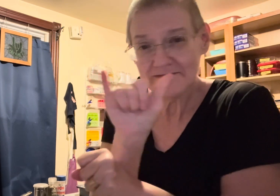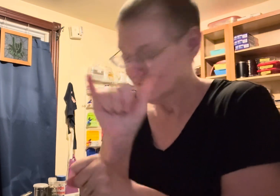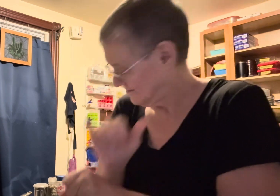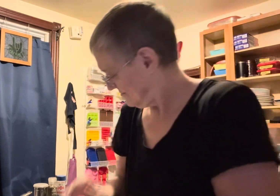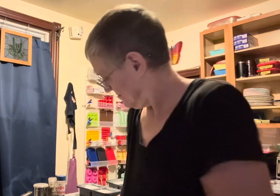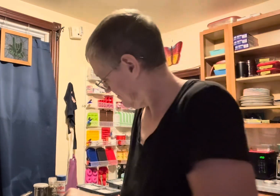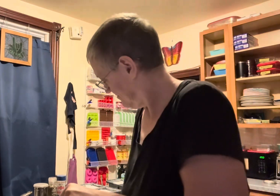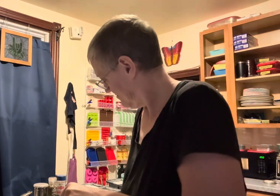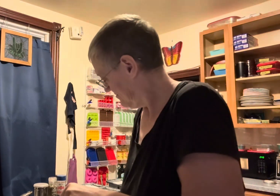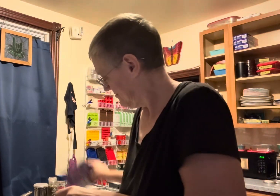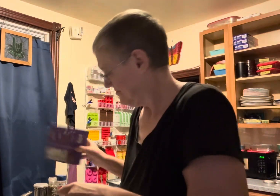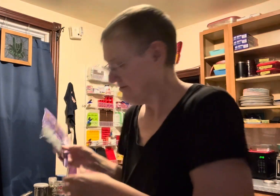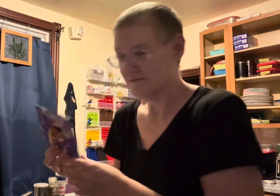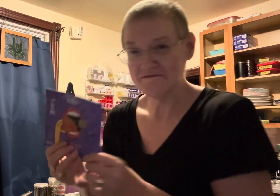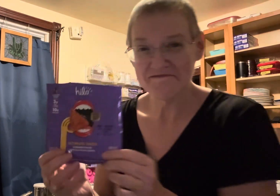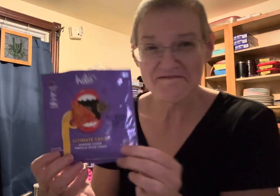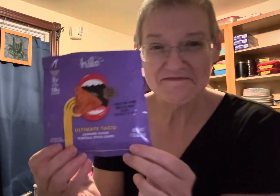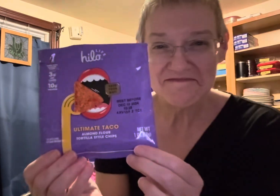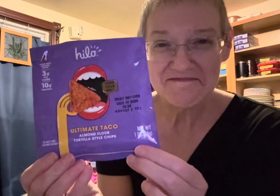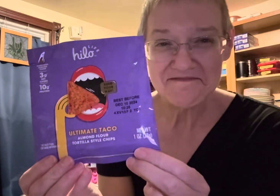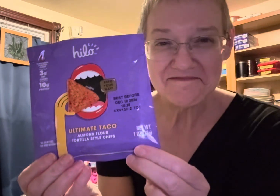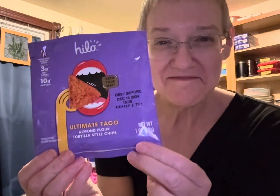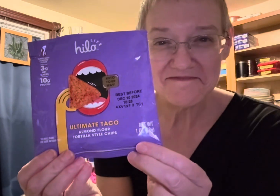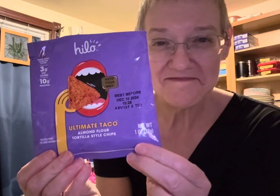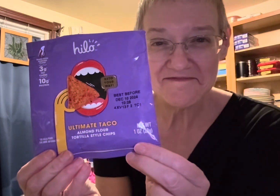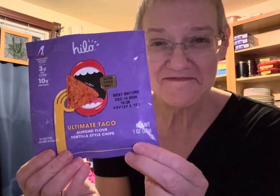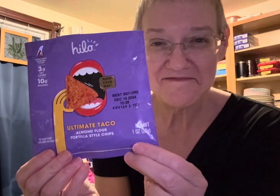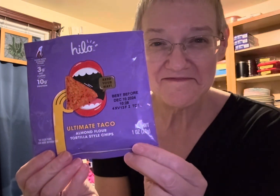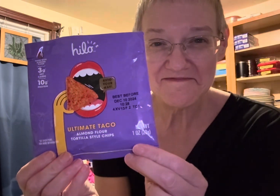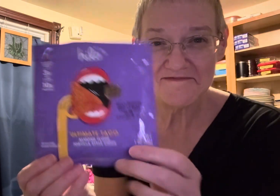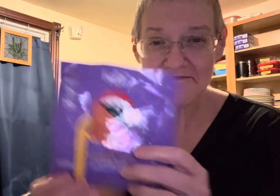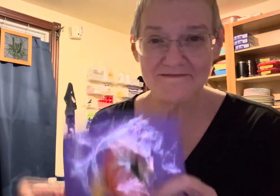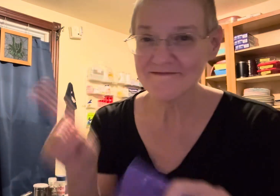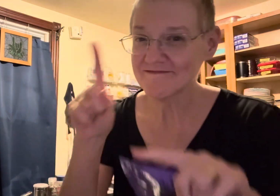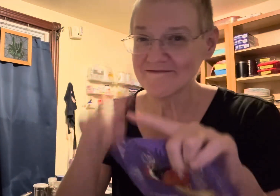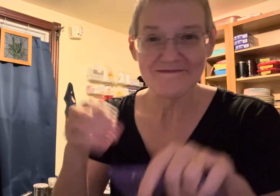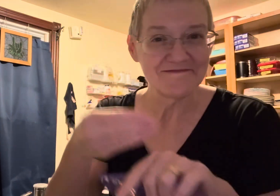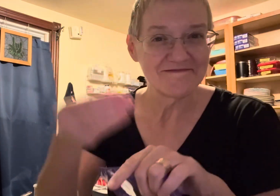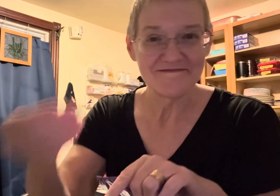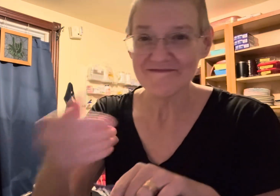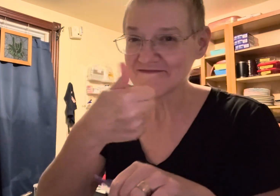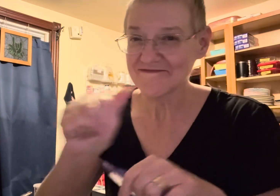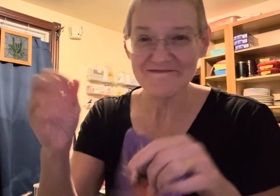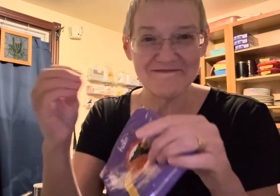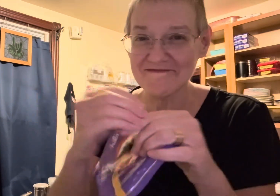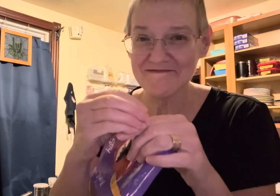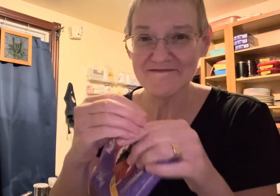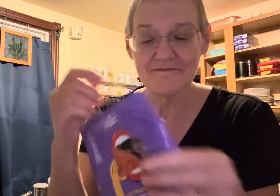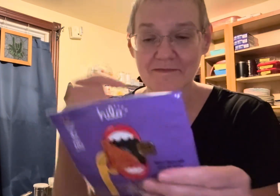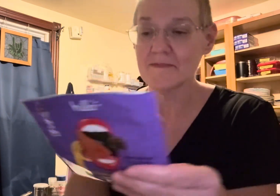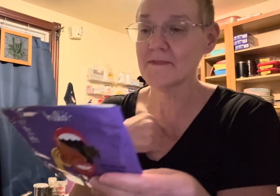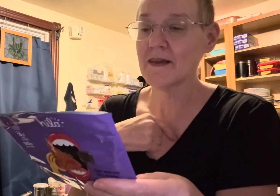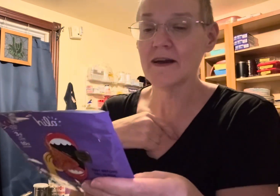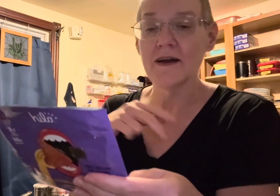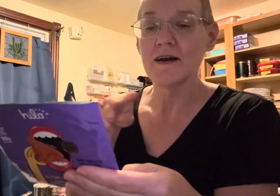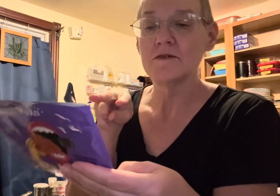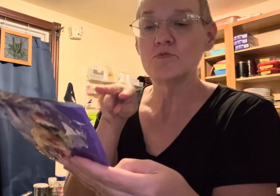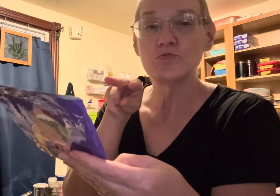Trying to make them like these Hilo Life chips because we can't buy these anymore.